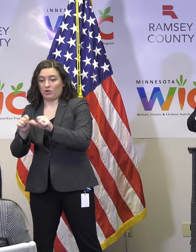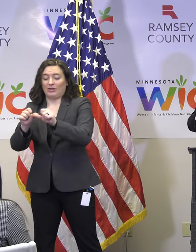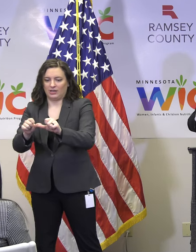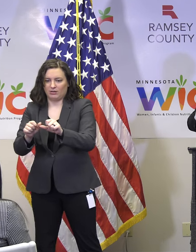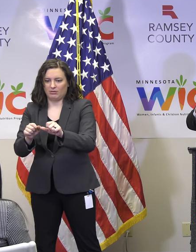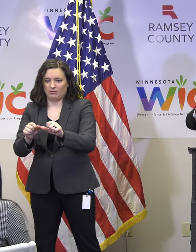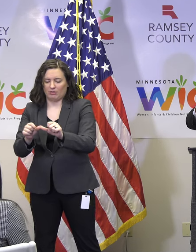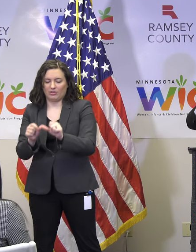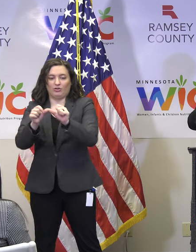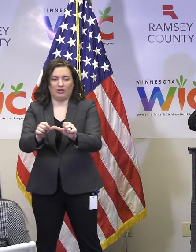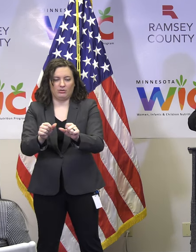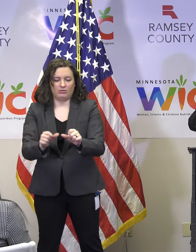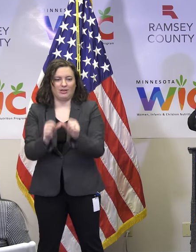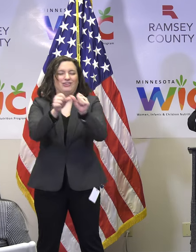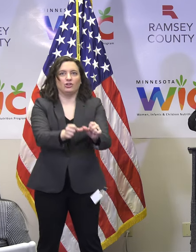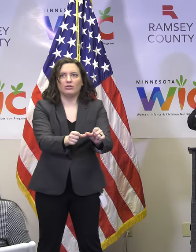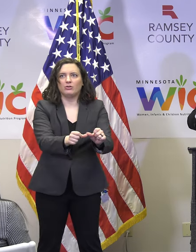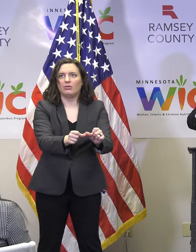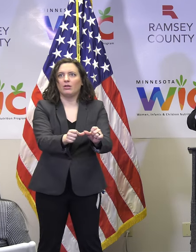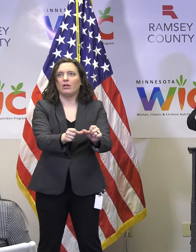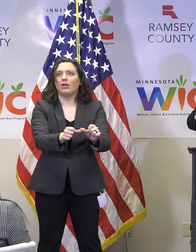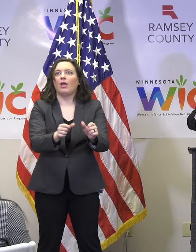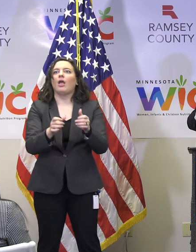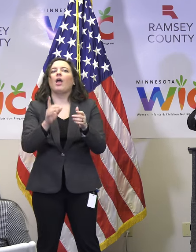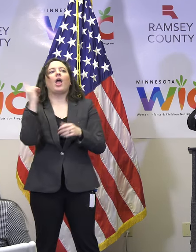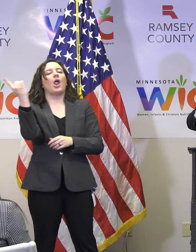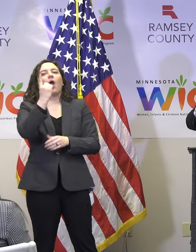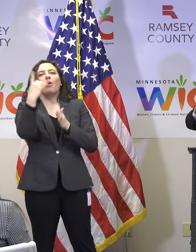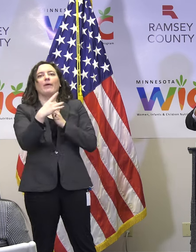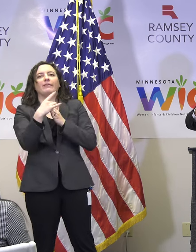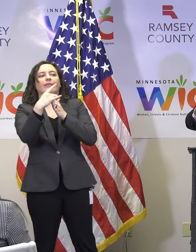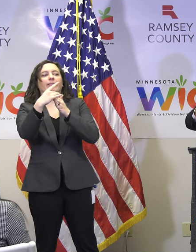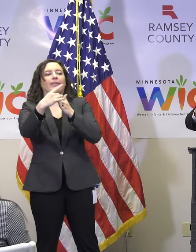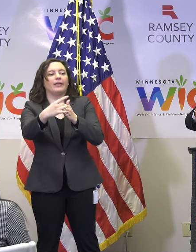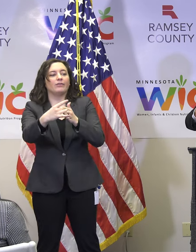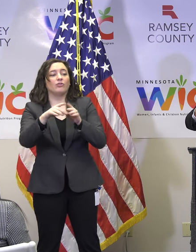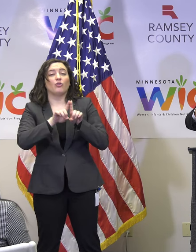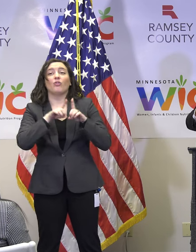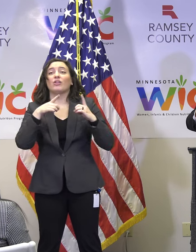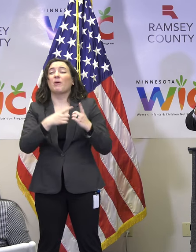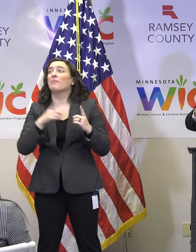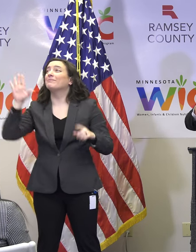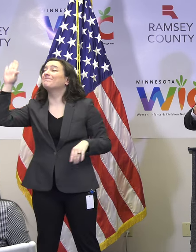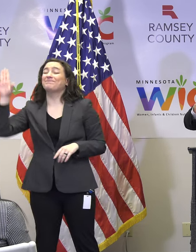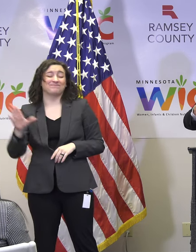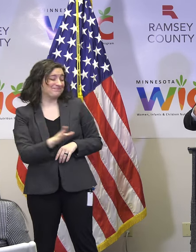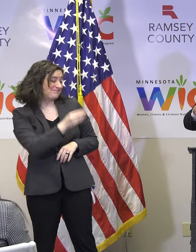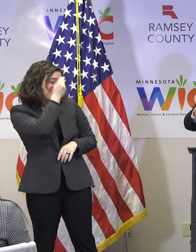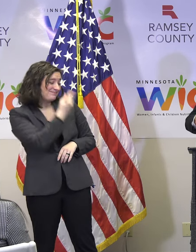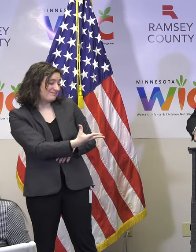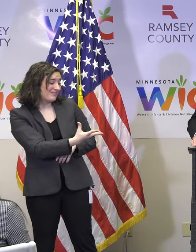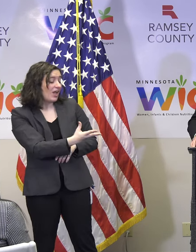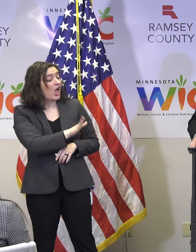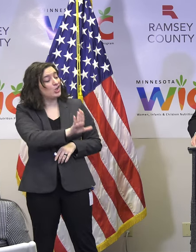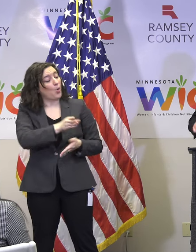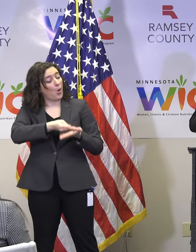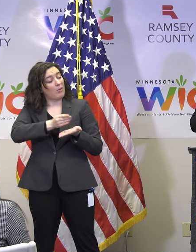to a department, you actually are going to have less than you thought you were going to have, and less than when you had the year